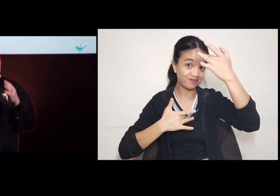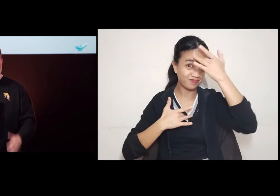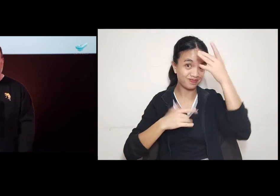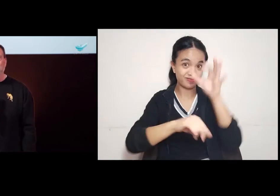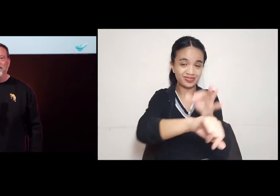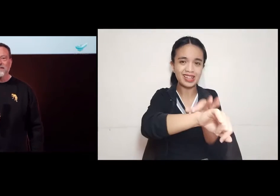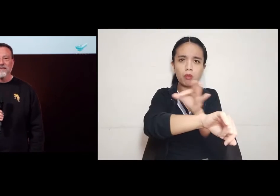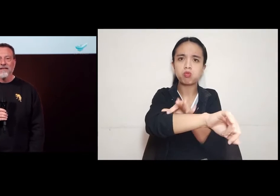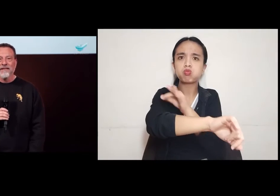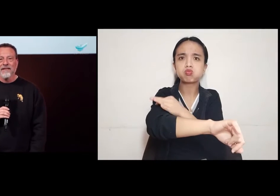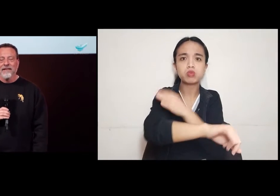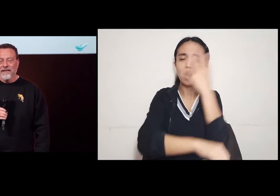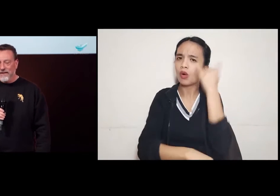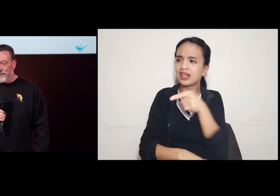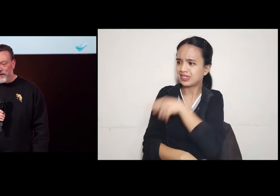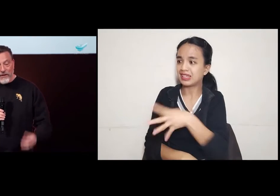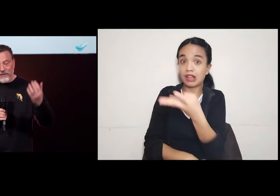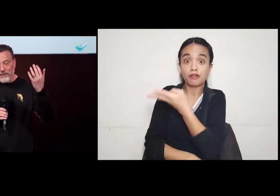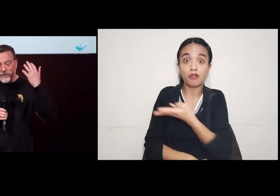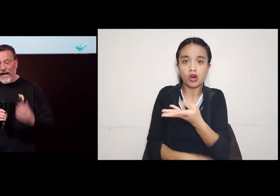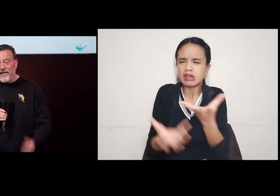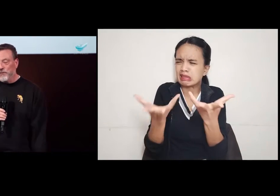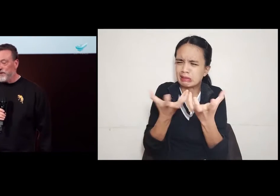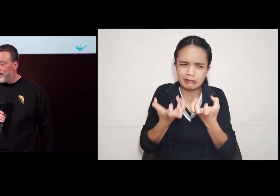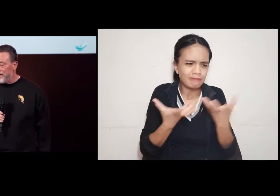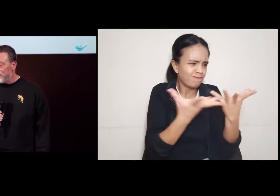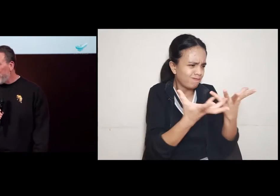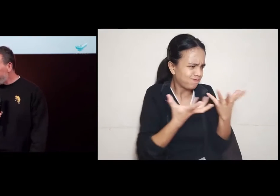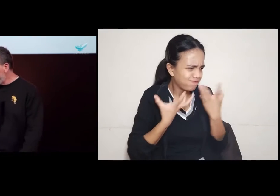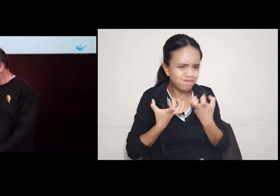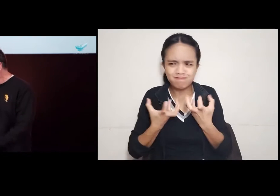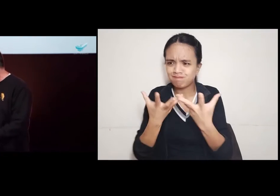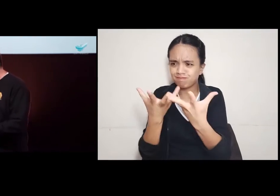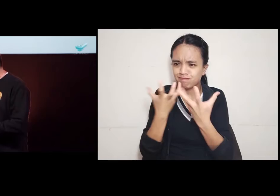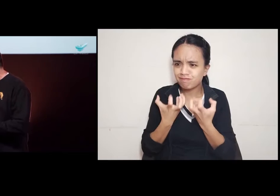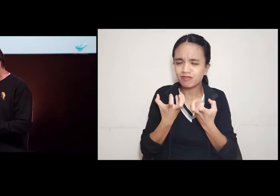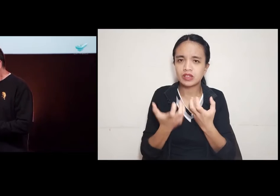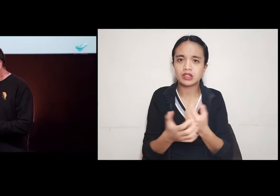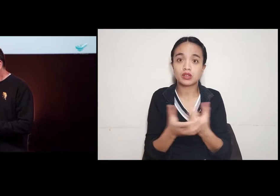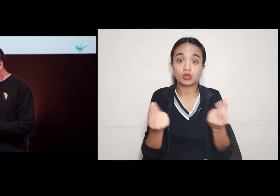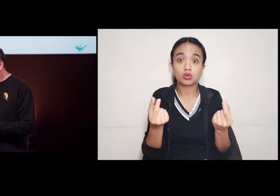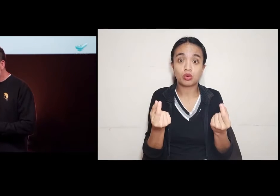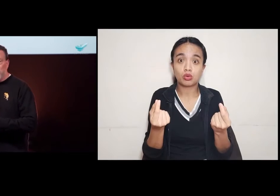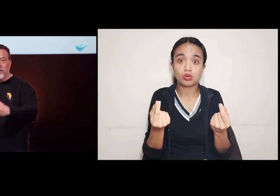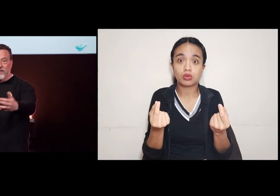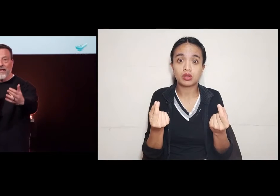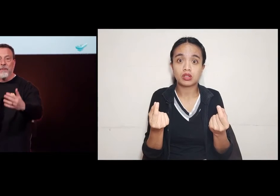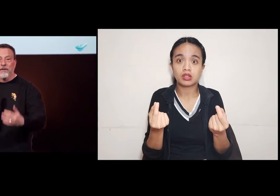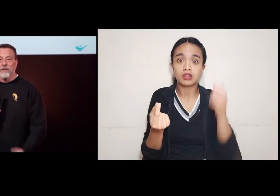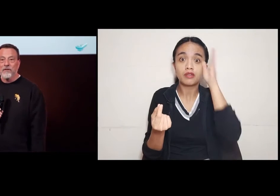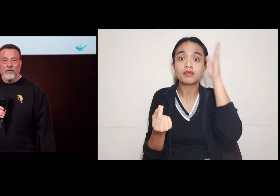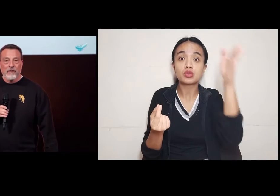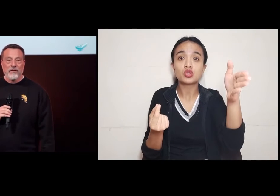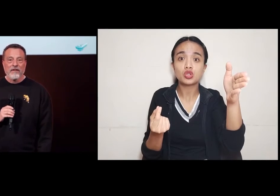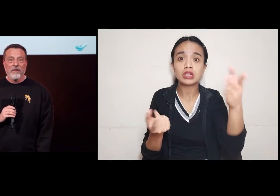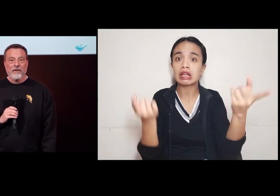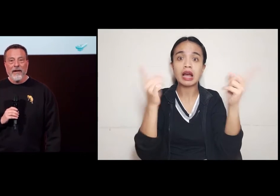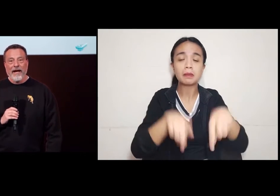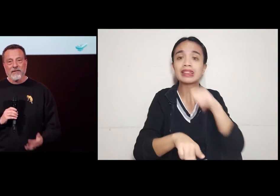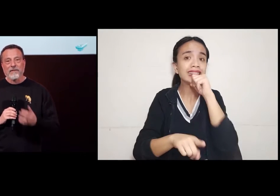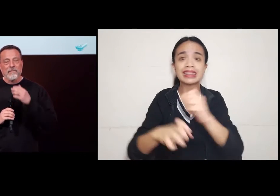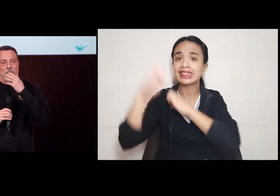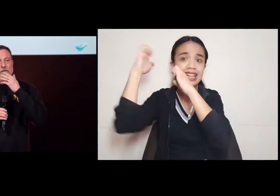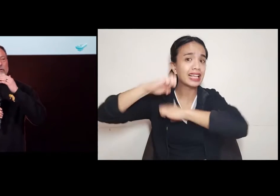4 lepers, because they were so desperate, they decided to just step into a future they